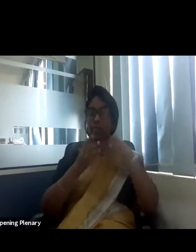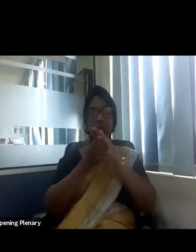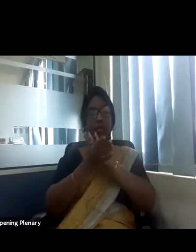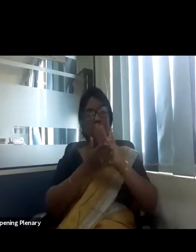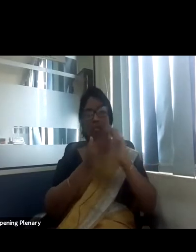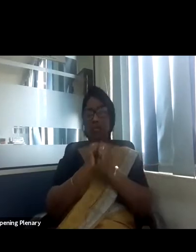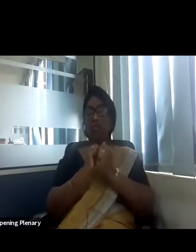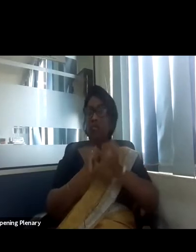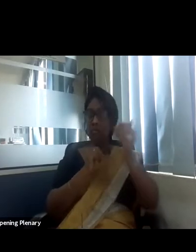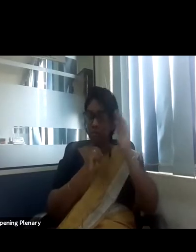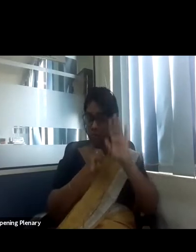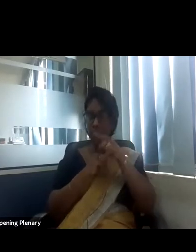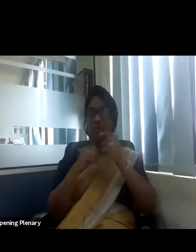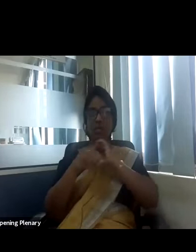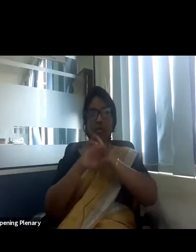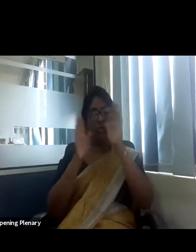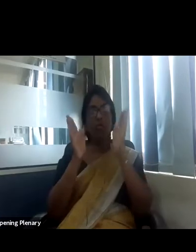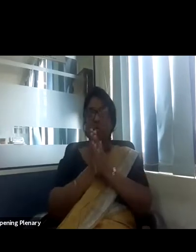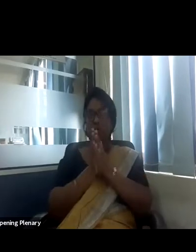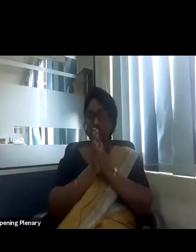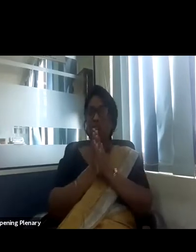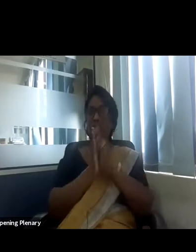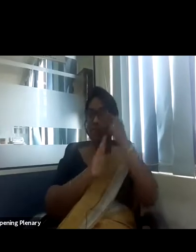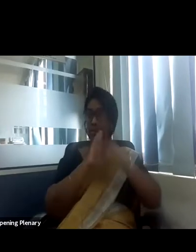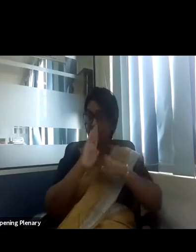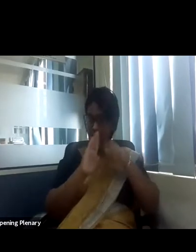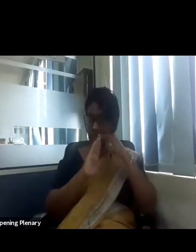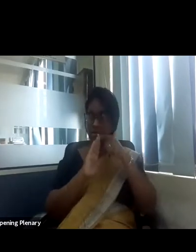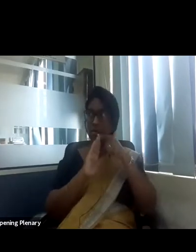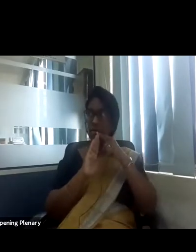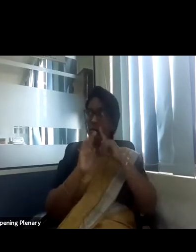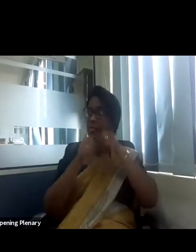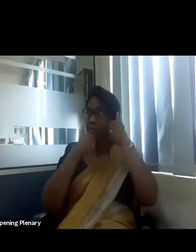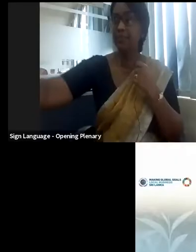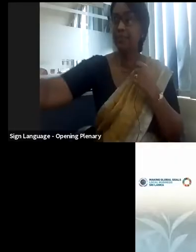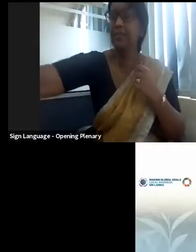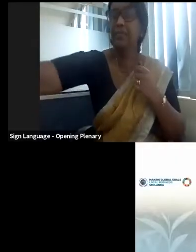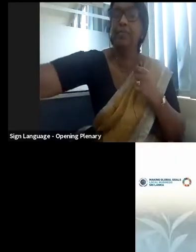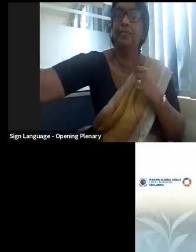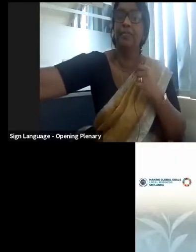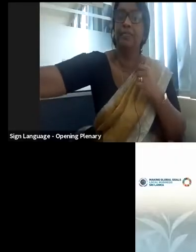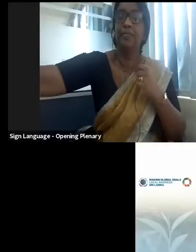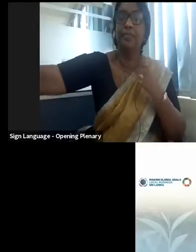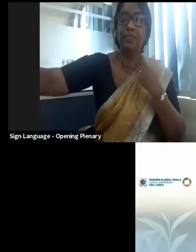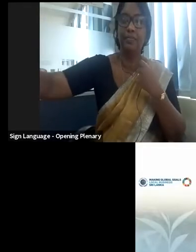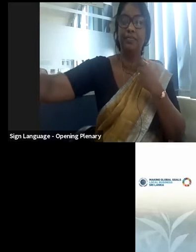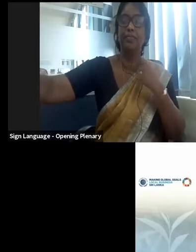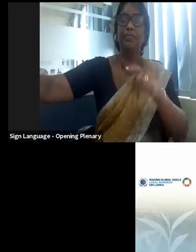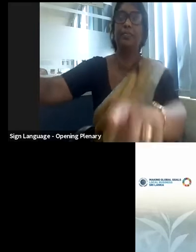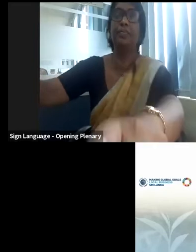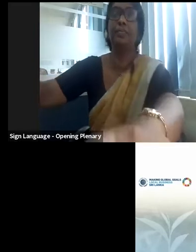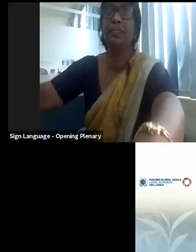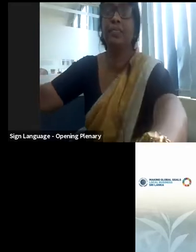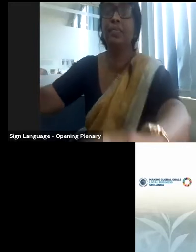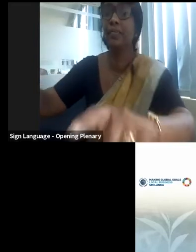us will make Sri Lanka a sustainable nation for all. Thank you. Thank you, Mr. Palpita, for outlining